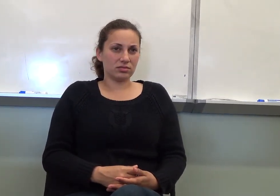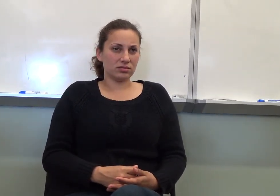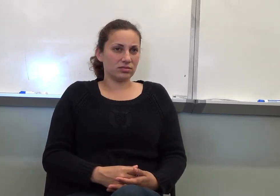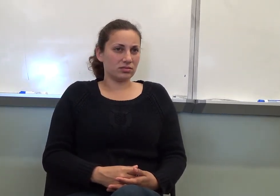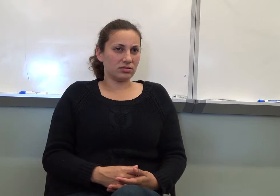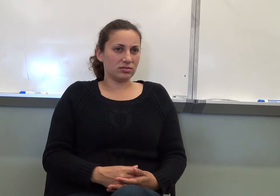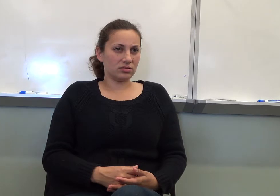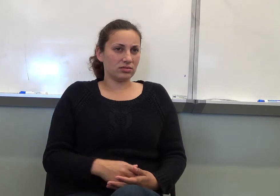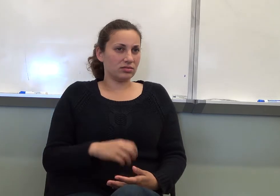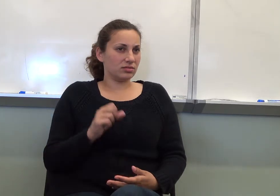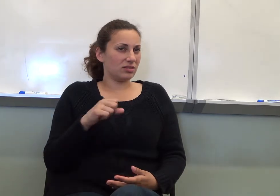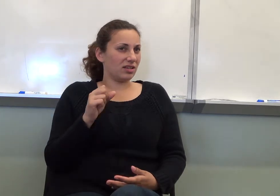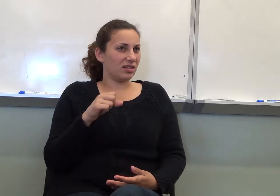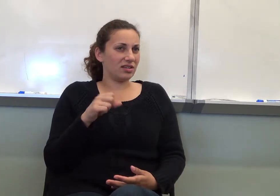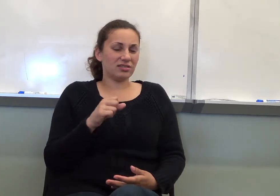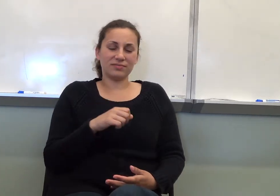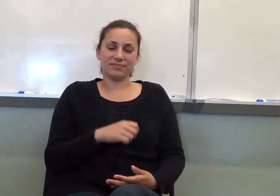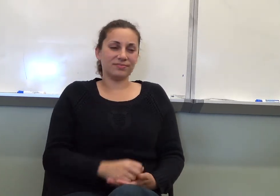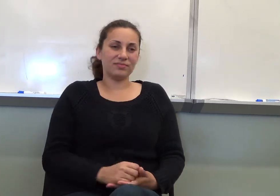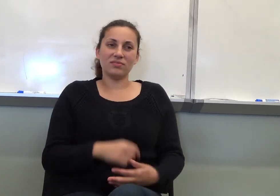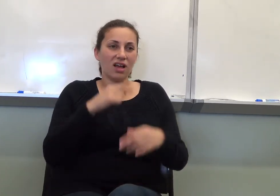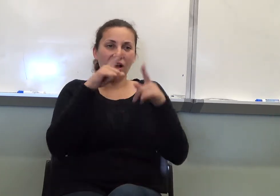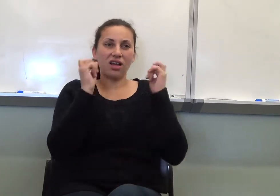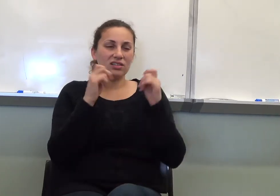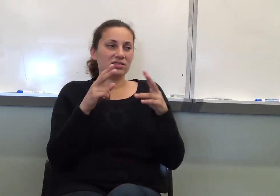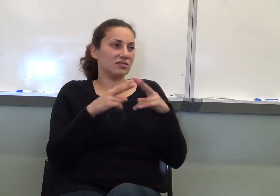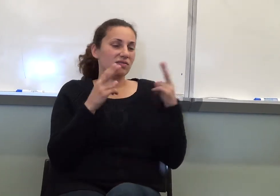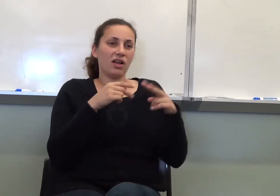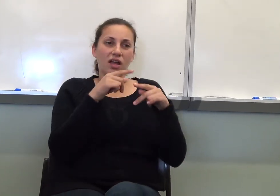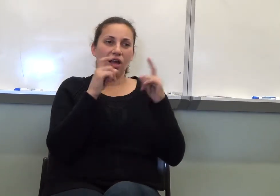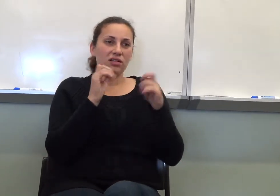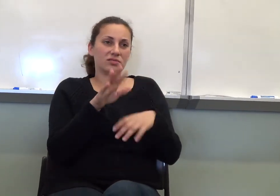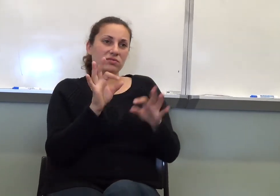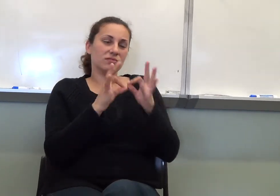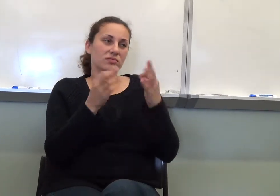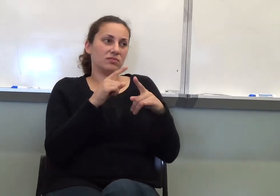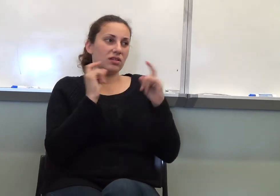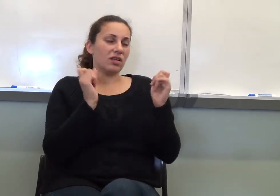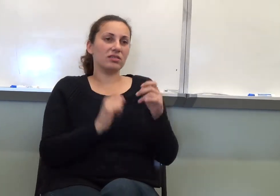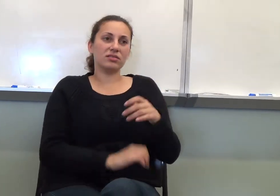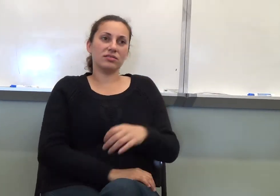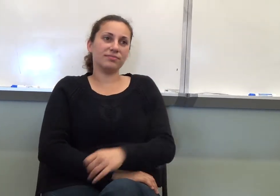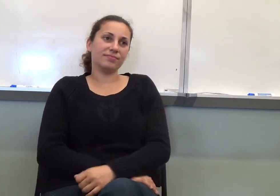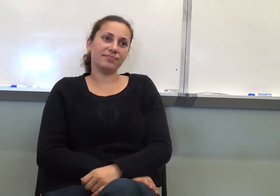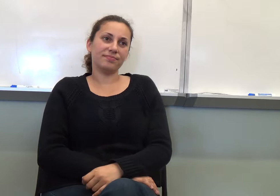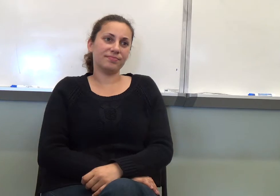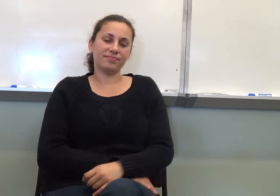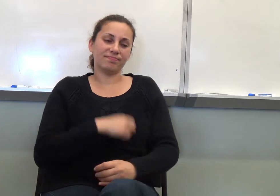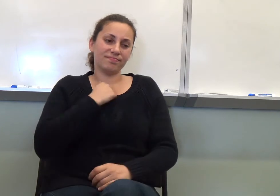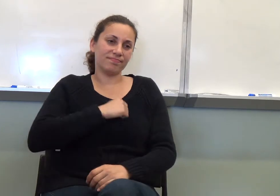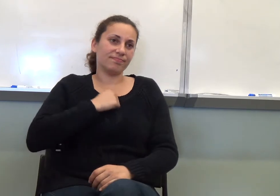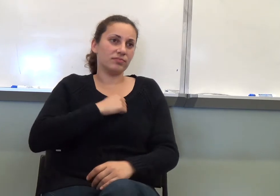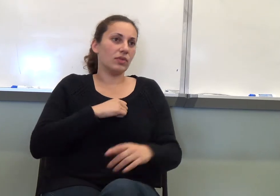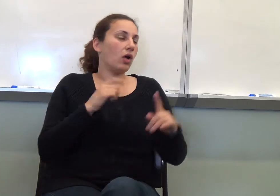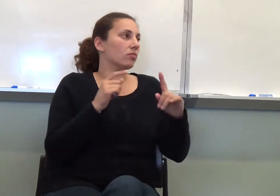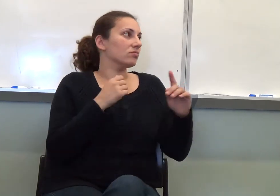Okay. Now this is the distributed property. And the reason it's distributed